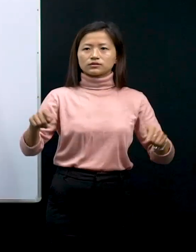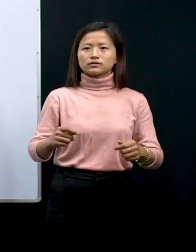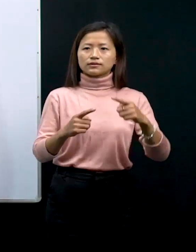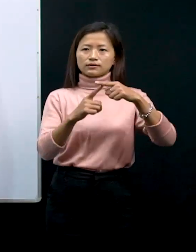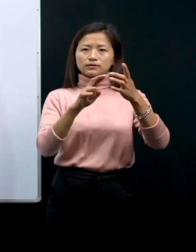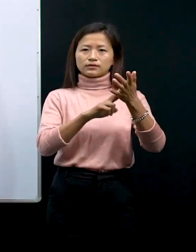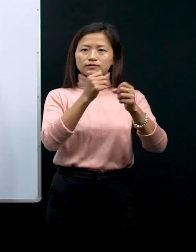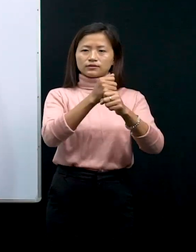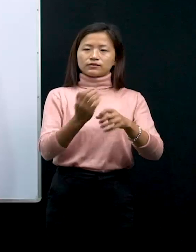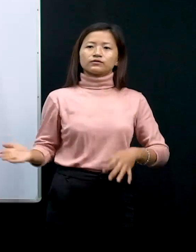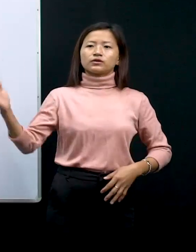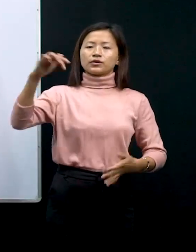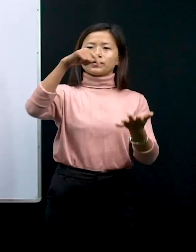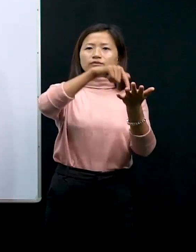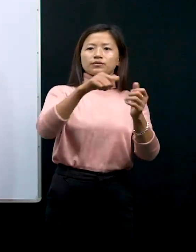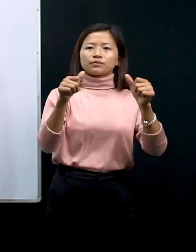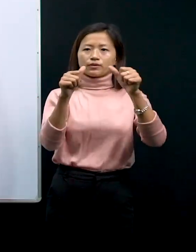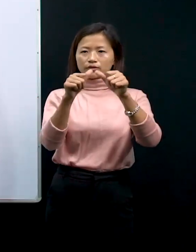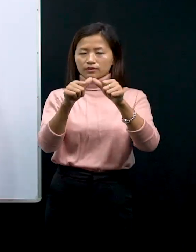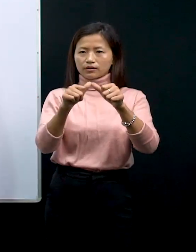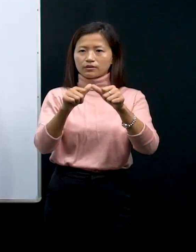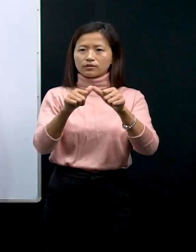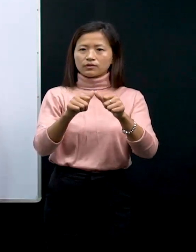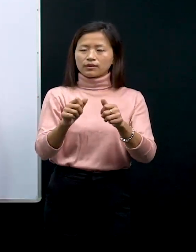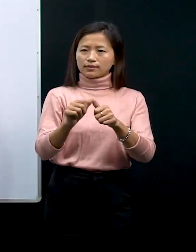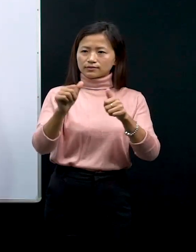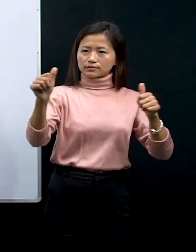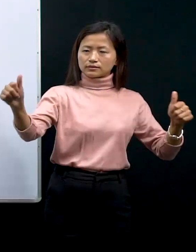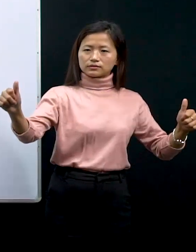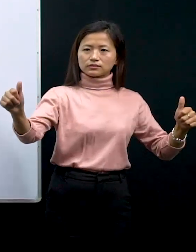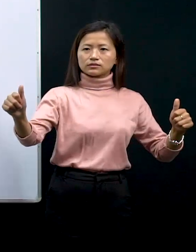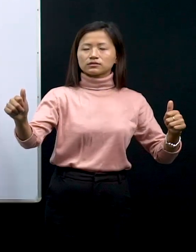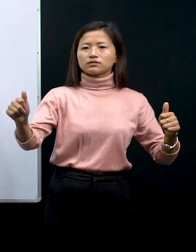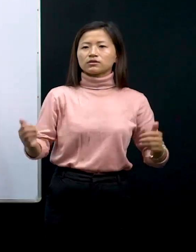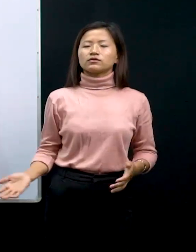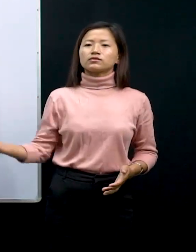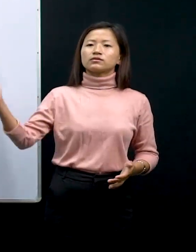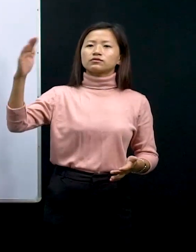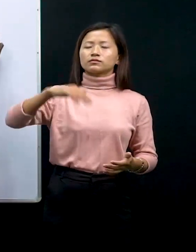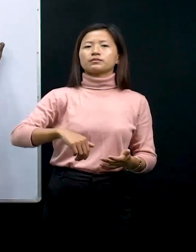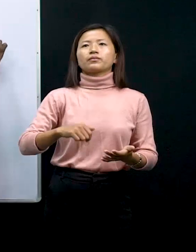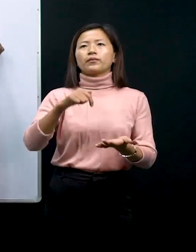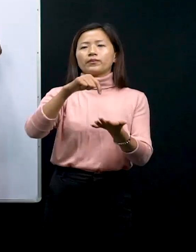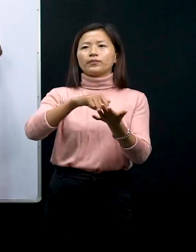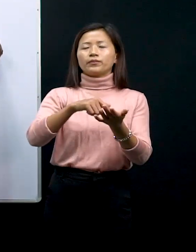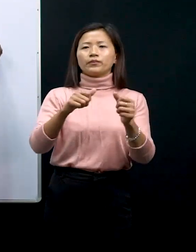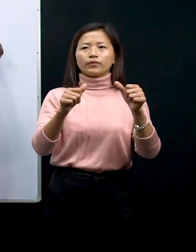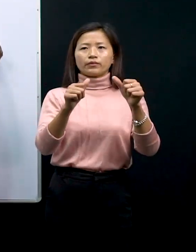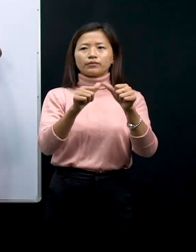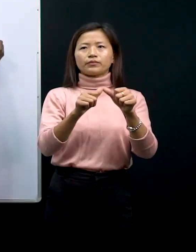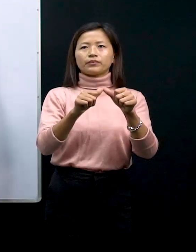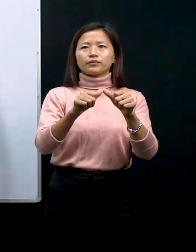from a point A at a distance from a point A, that means point A is